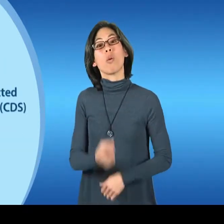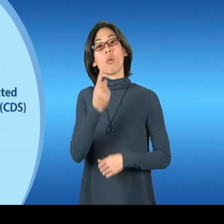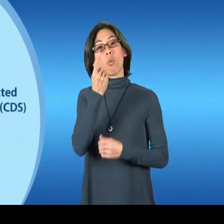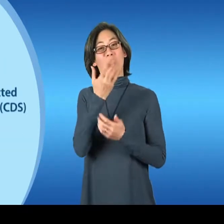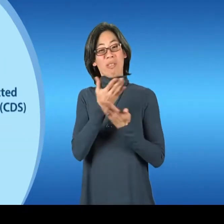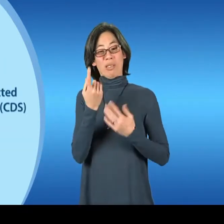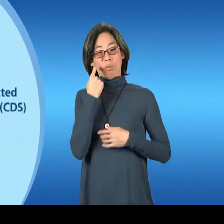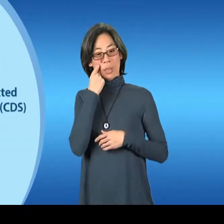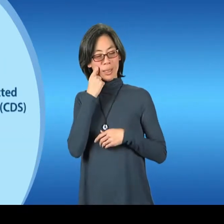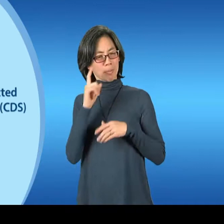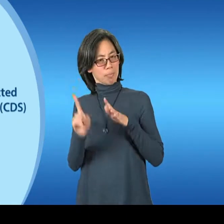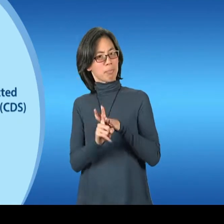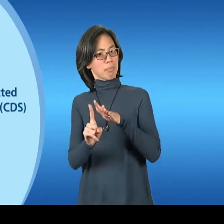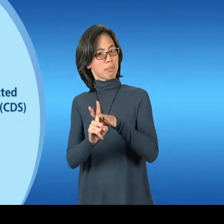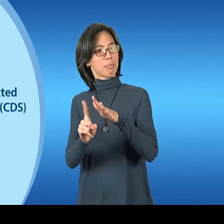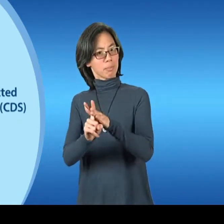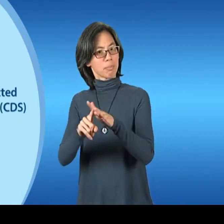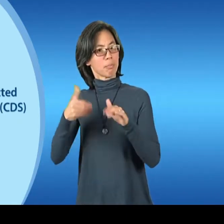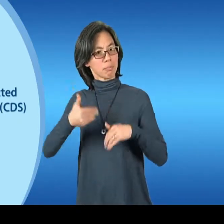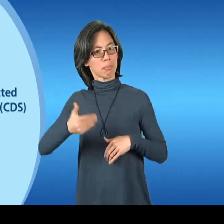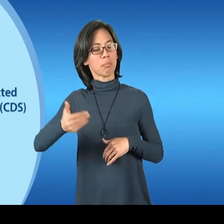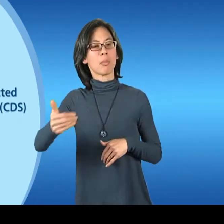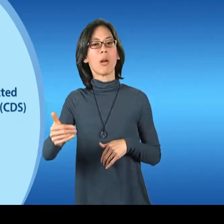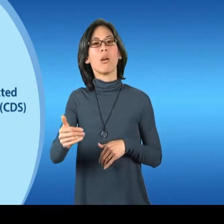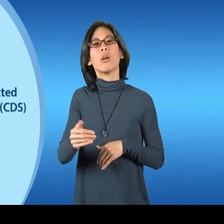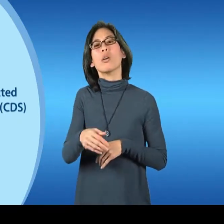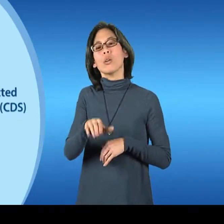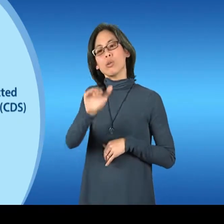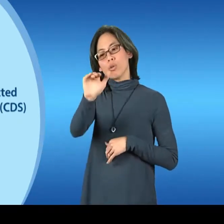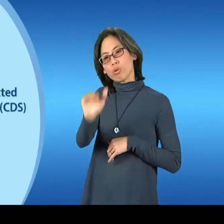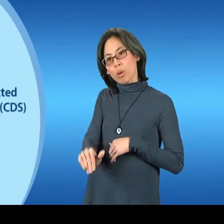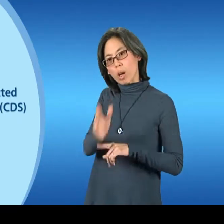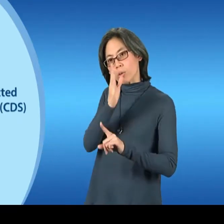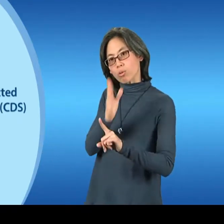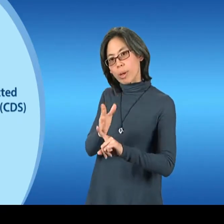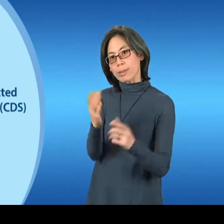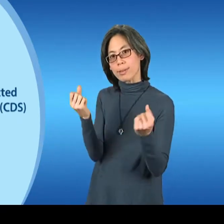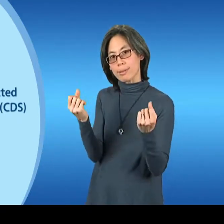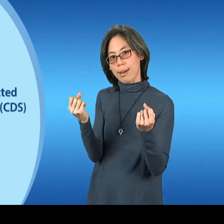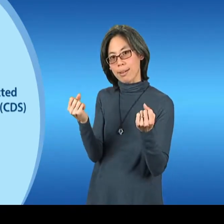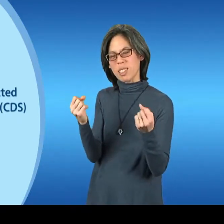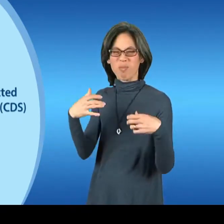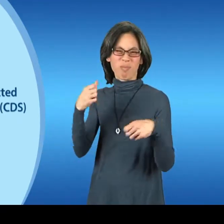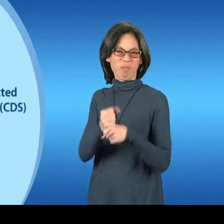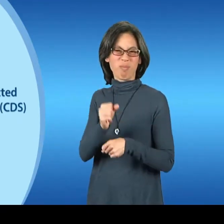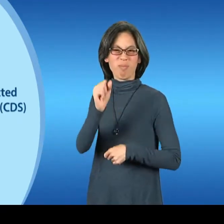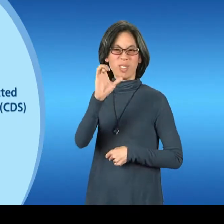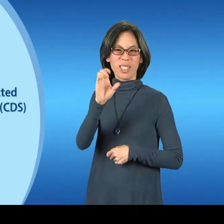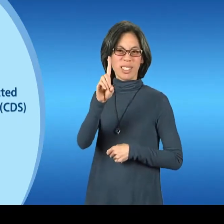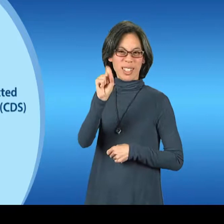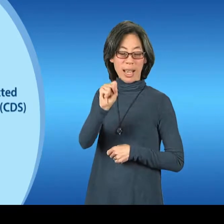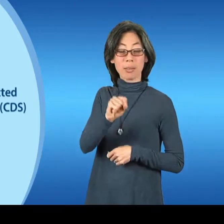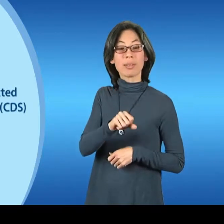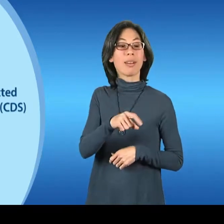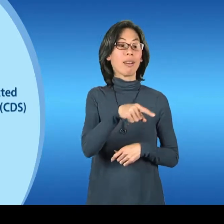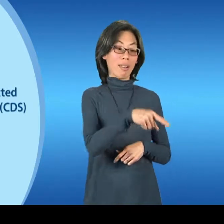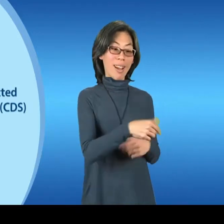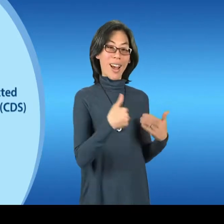One point that has come up recently several times is the topic of child-directed signing or